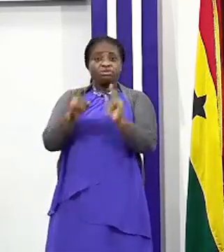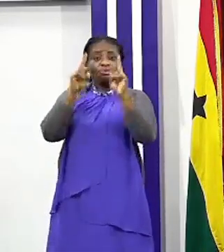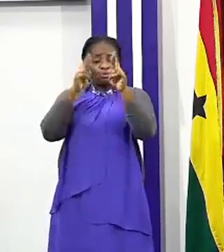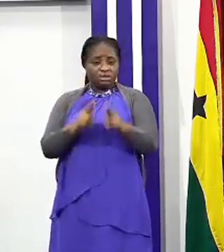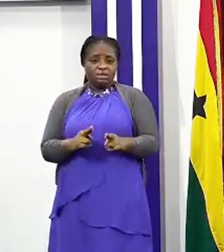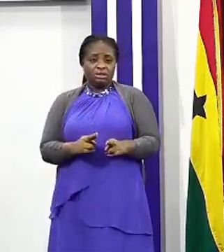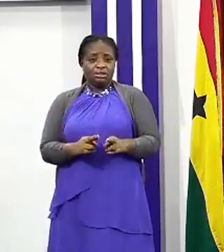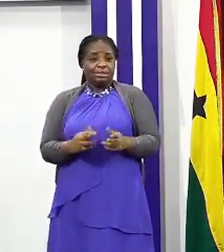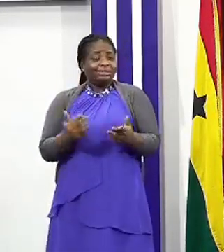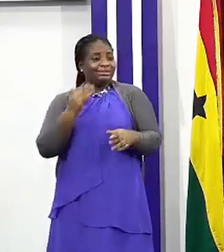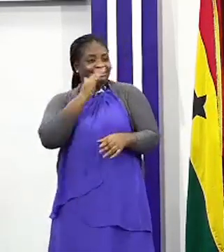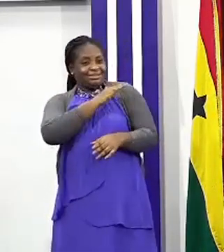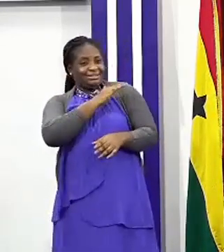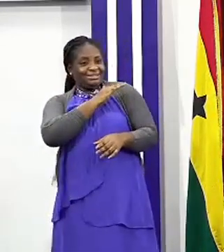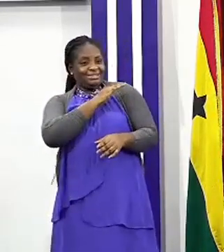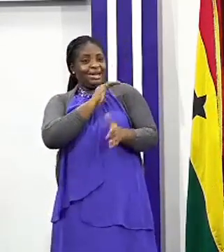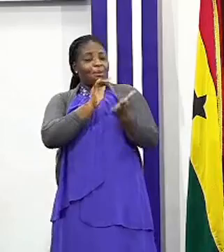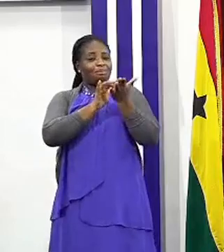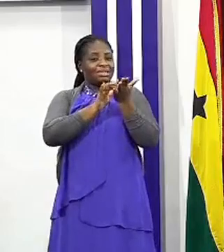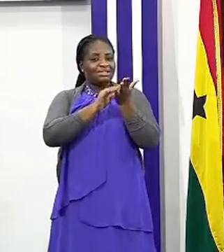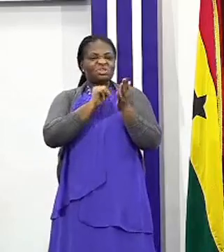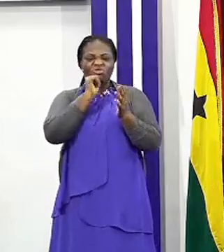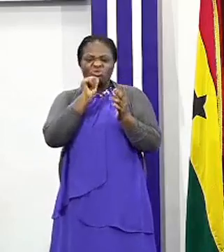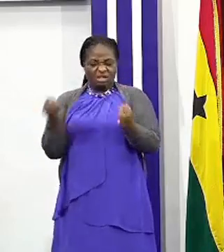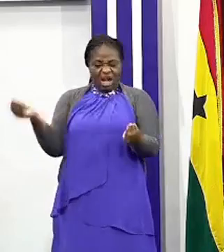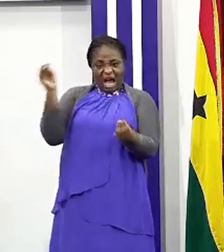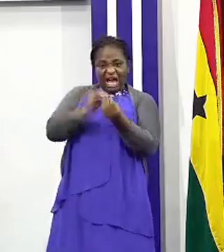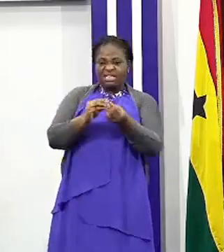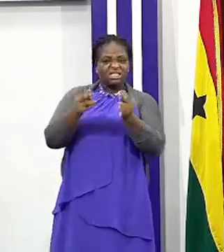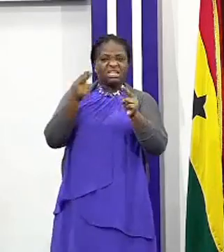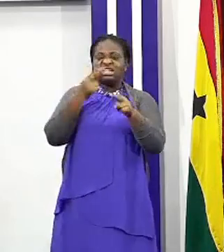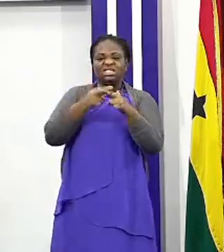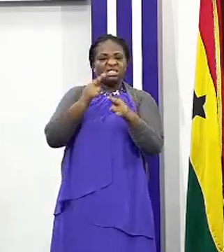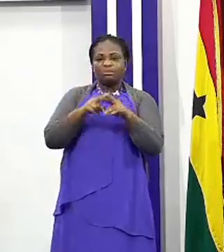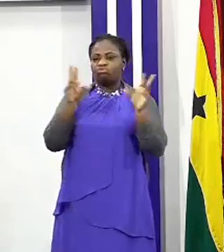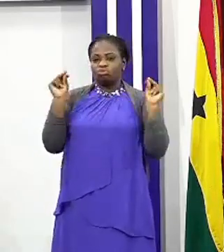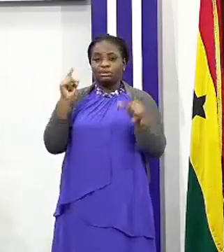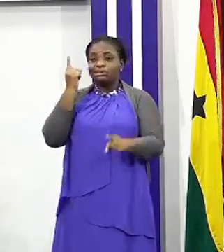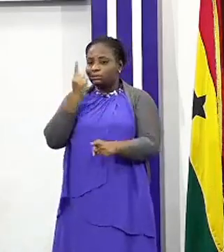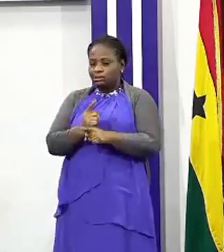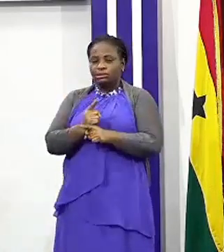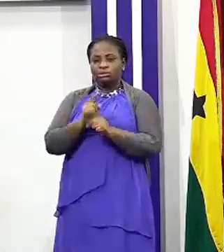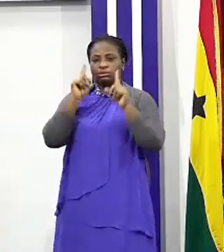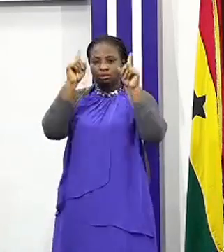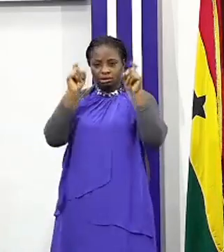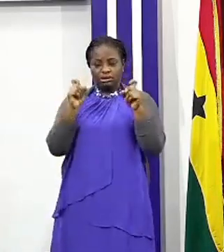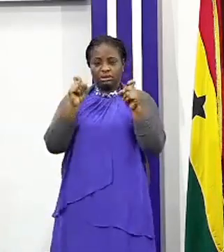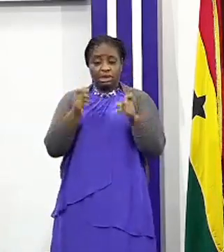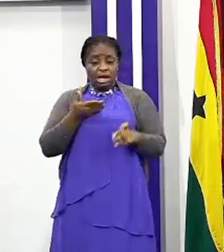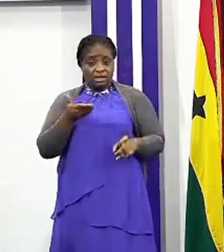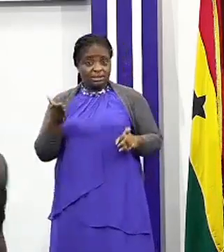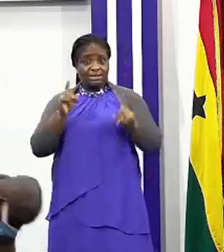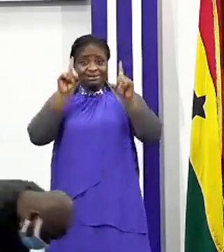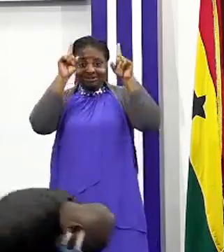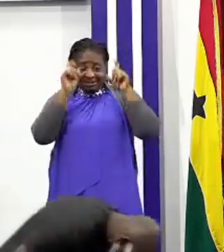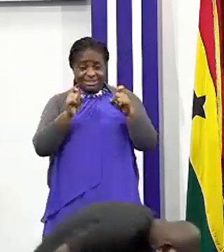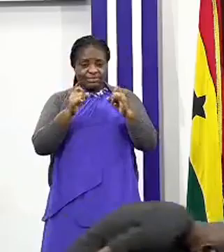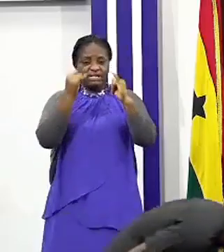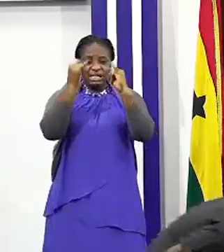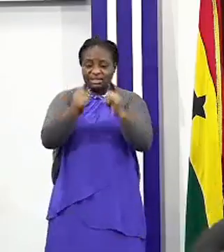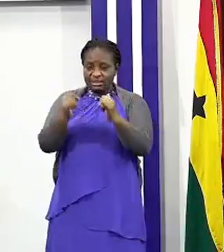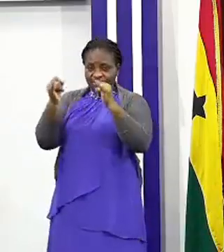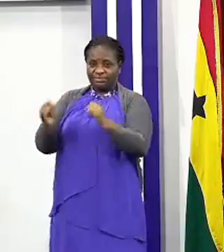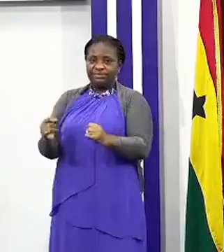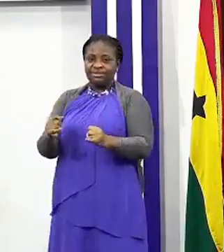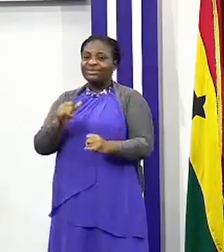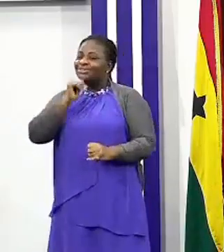of medical science, we don't put a name to a result. You get a test result. But these are test results of individuals and